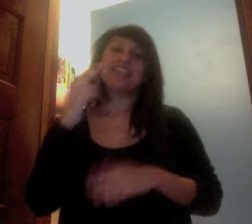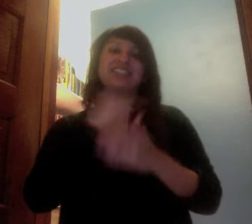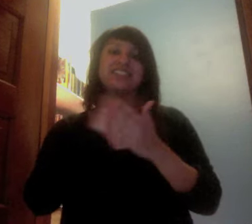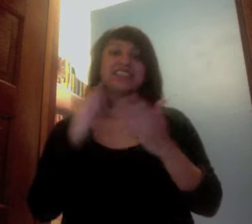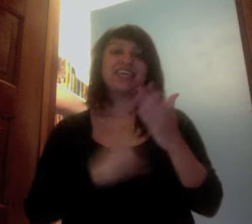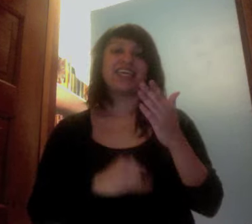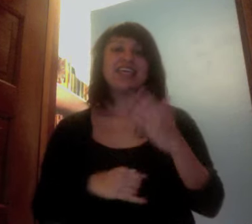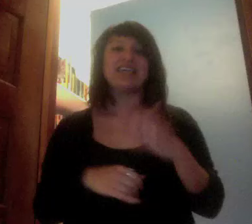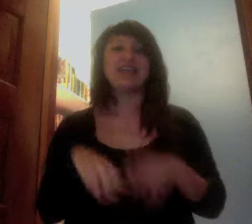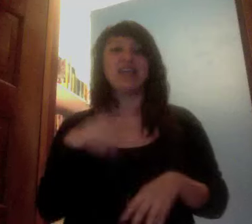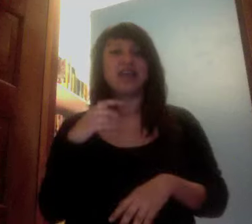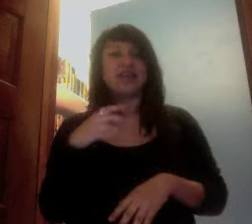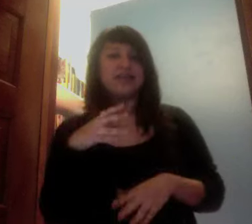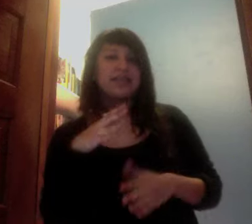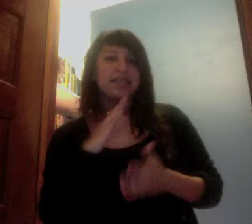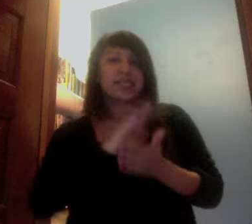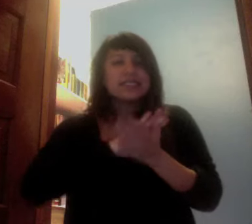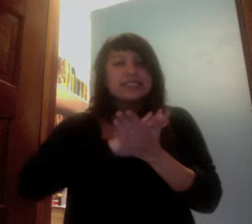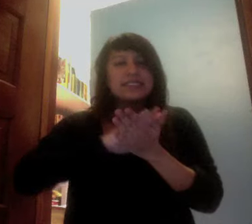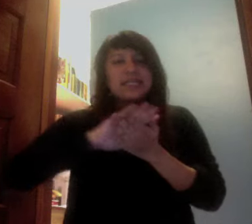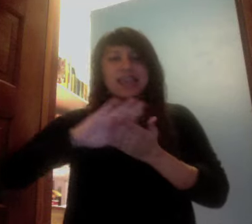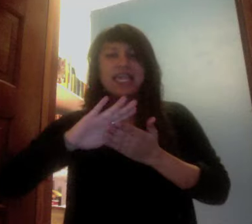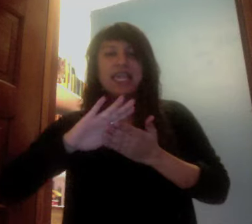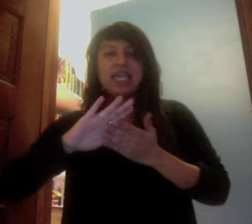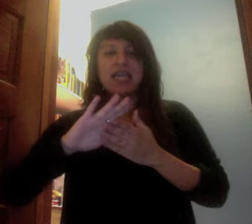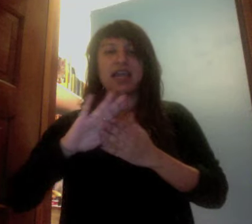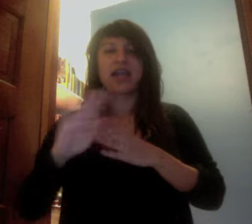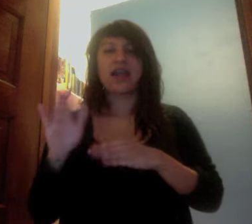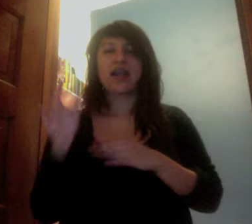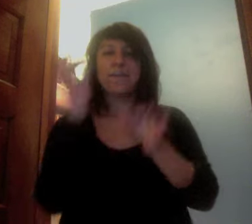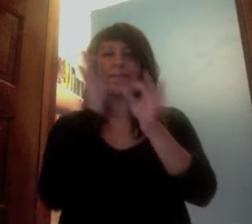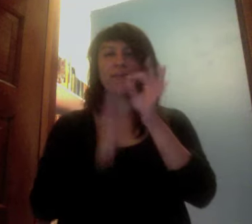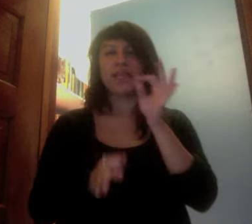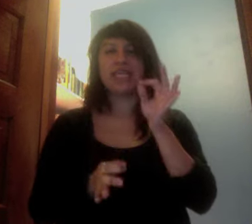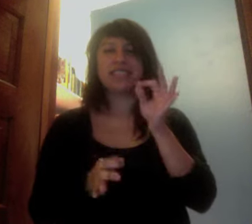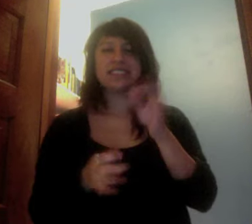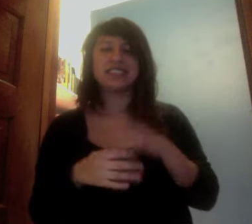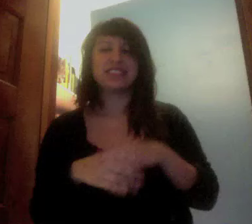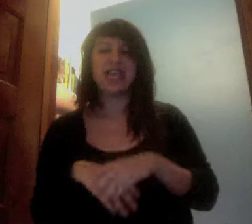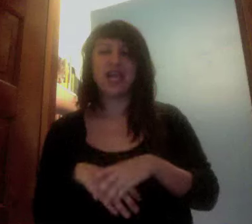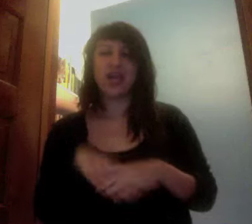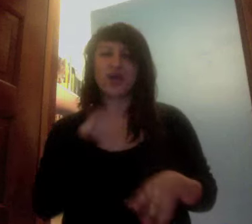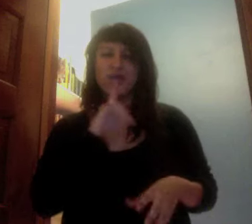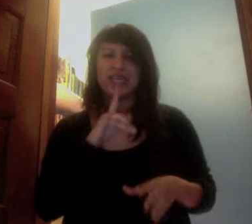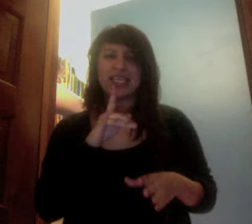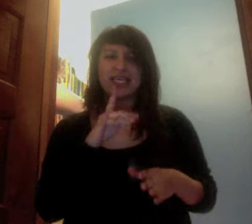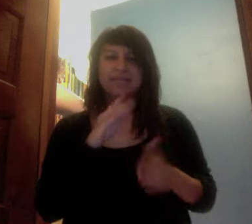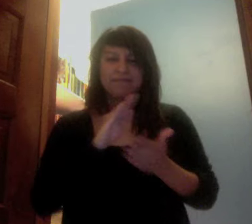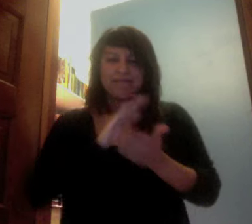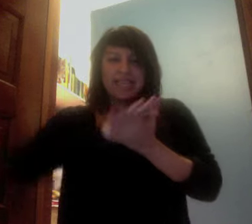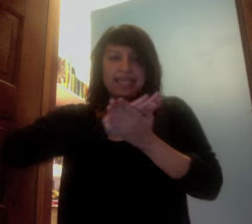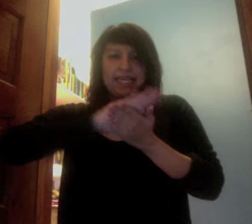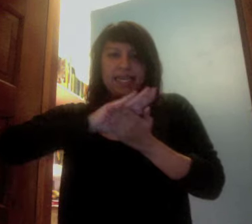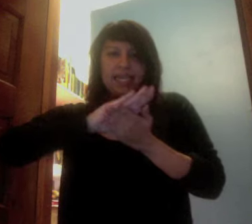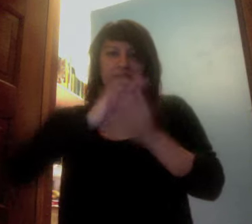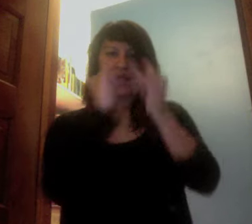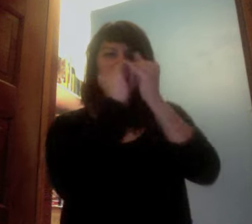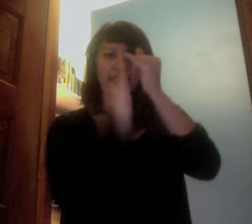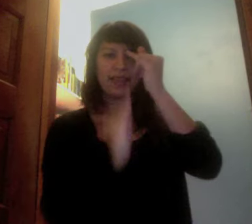of fine line, like very, very crisp, clean lines and stuff like that. So I thought, oh, what better place to go than the Danish Design Center?